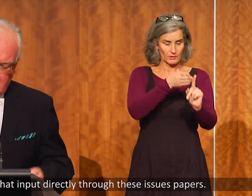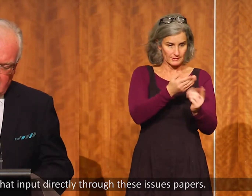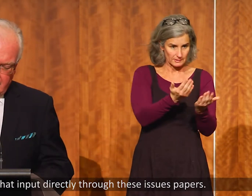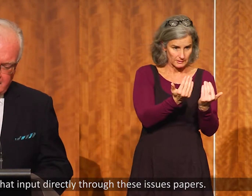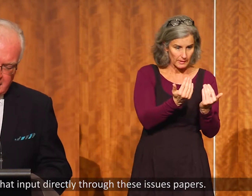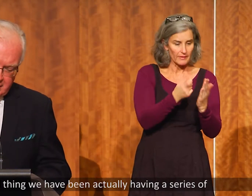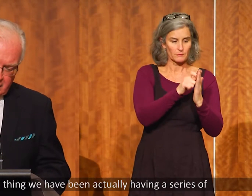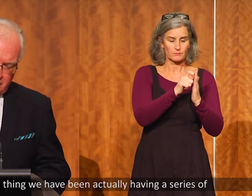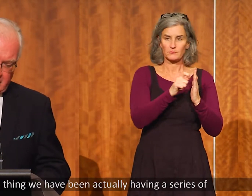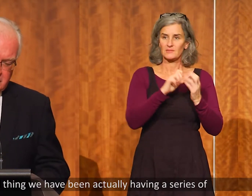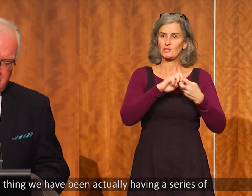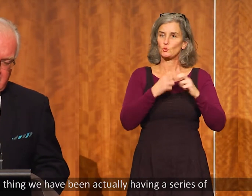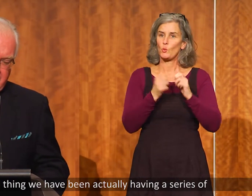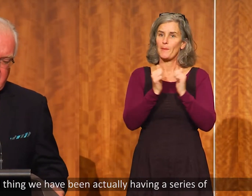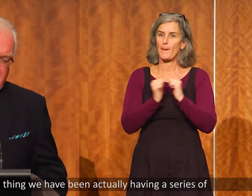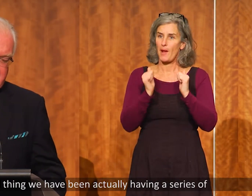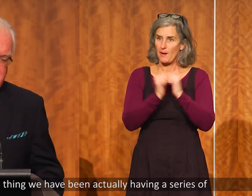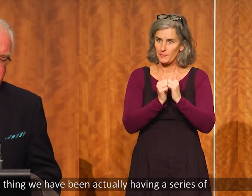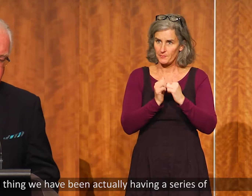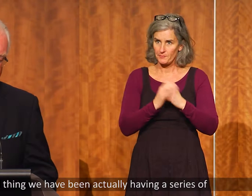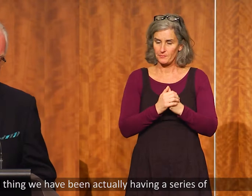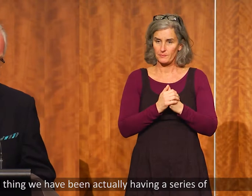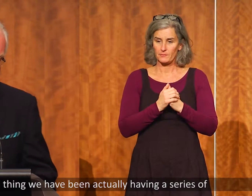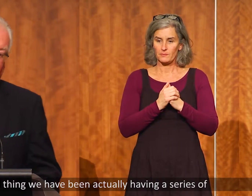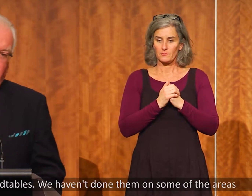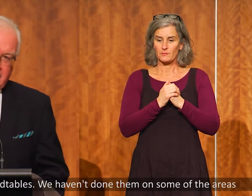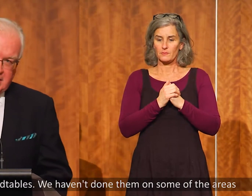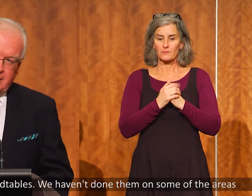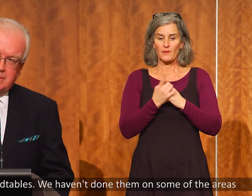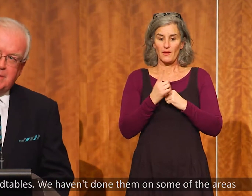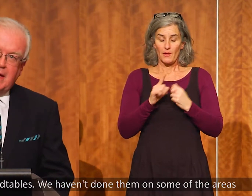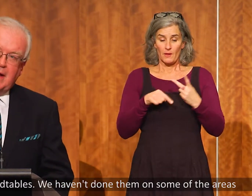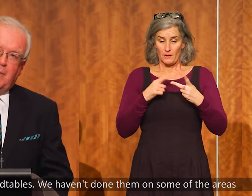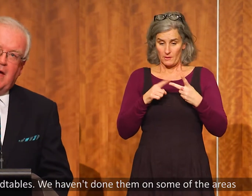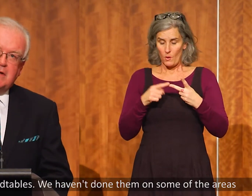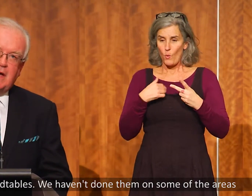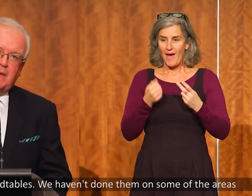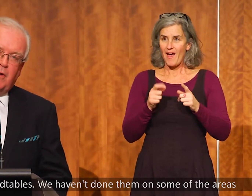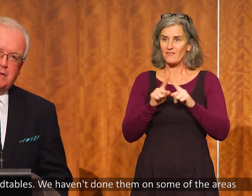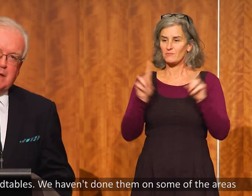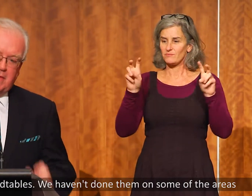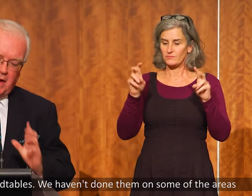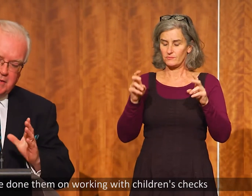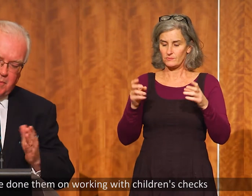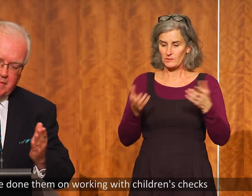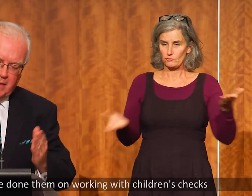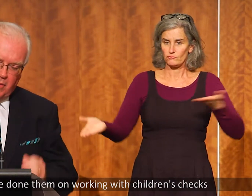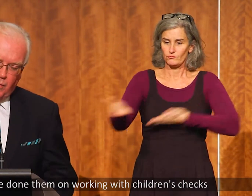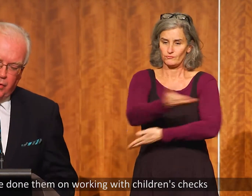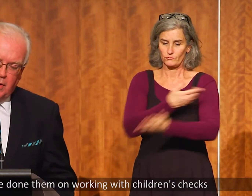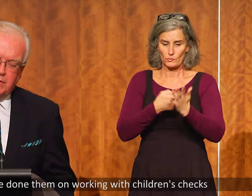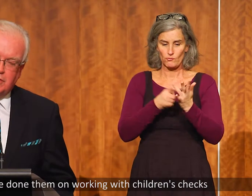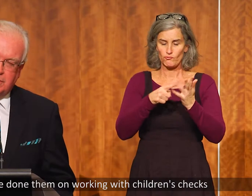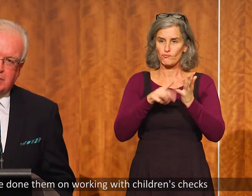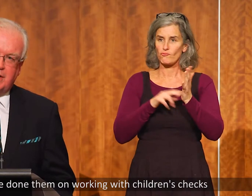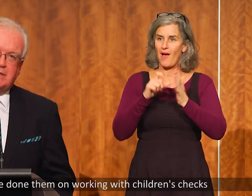papers. The second thing, we've actually been having a series of what we call roundtables. Now, we haven't done them on some of the areas, but we've done them